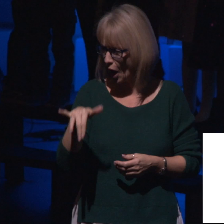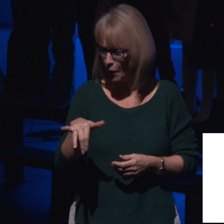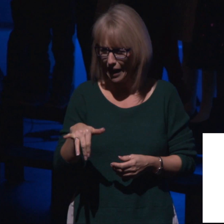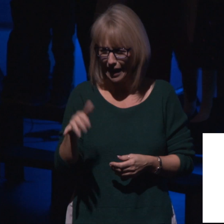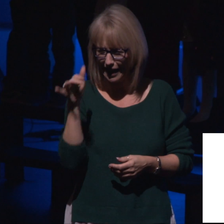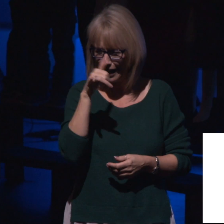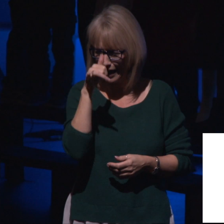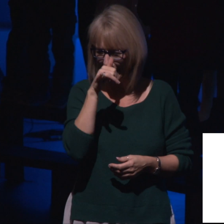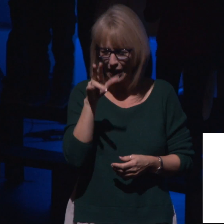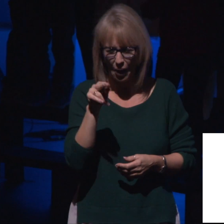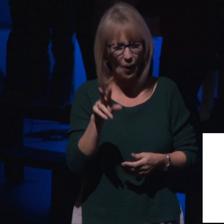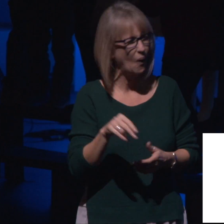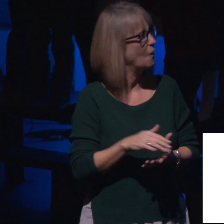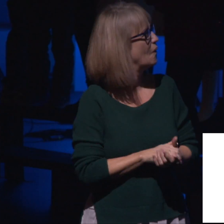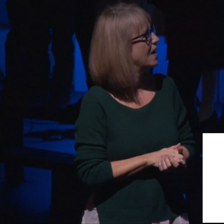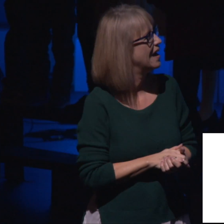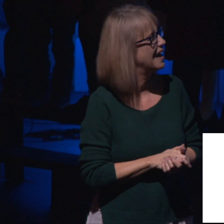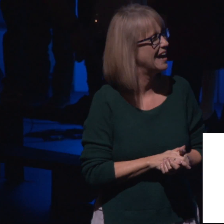whiskey.